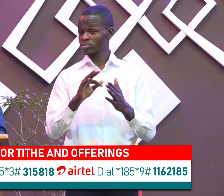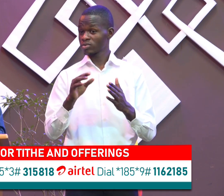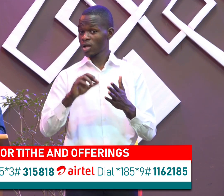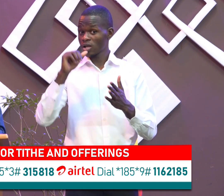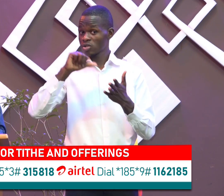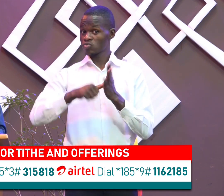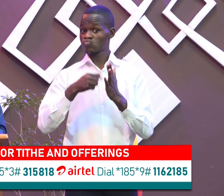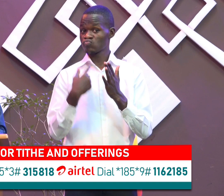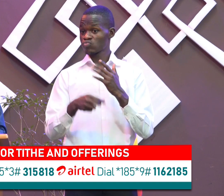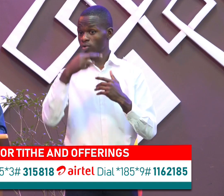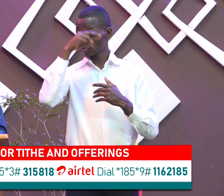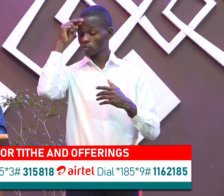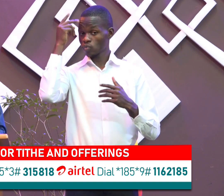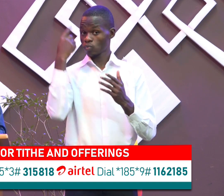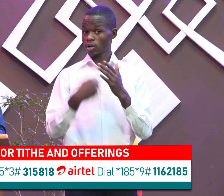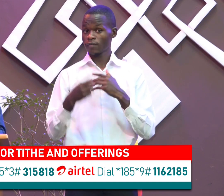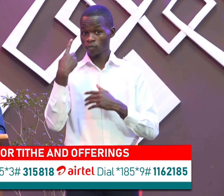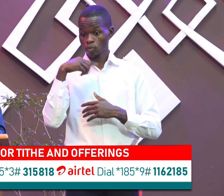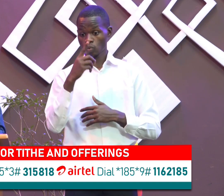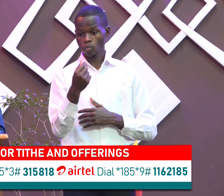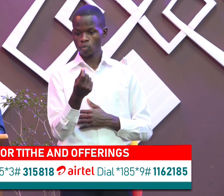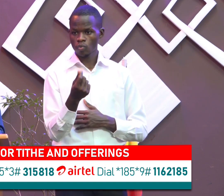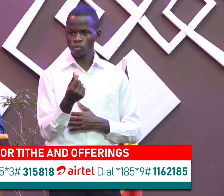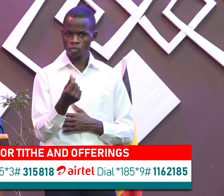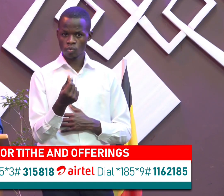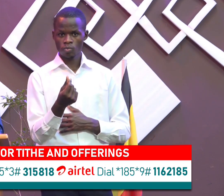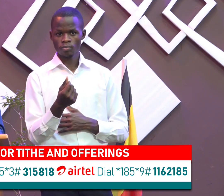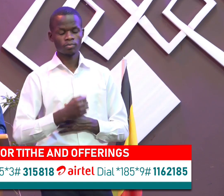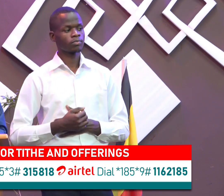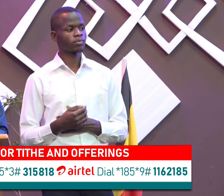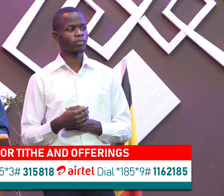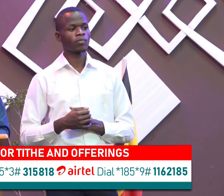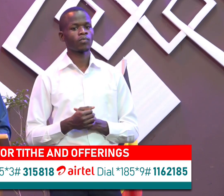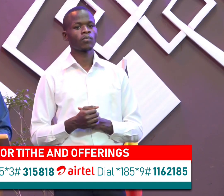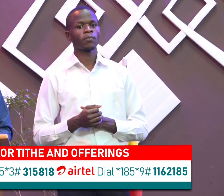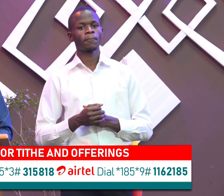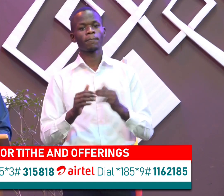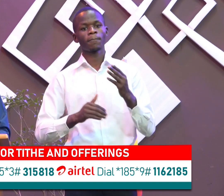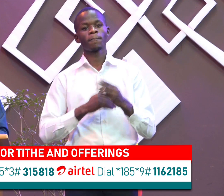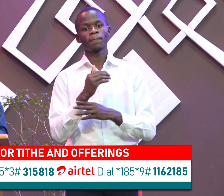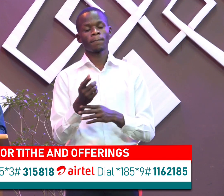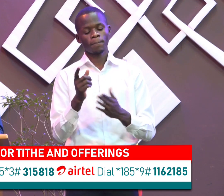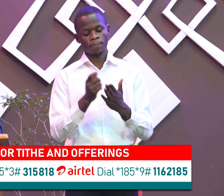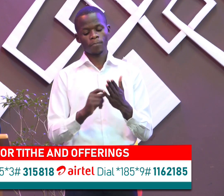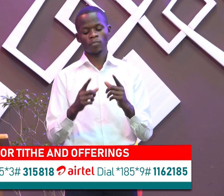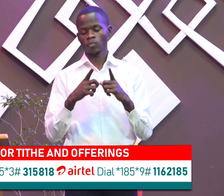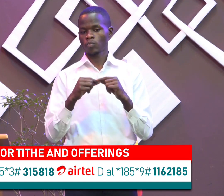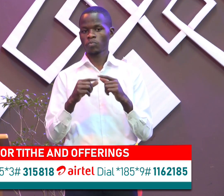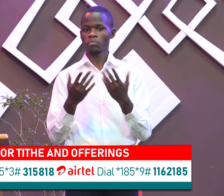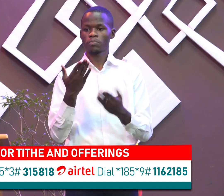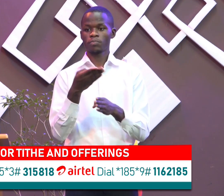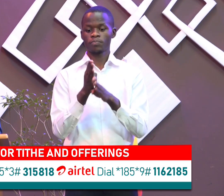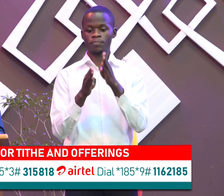ensonga ya sente zo oweleza zaachi no typing amwe ekigambo obaza